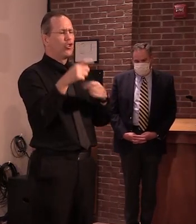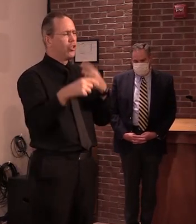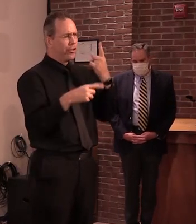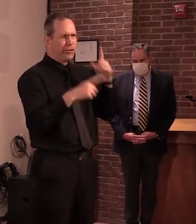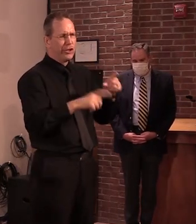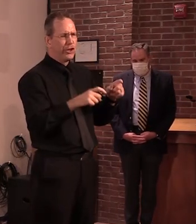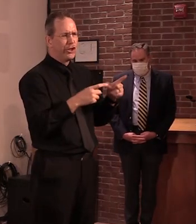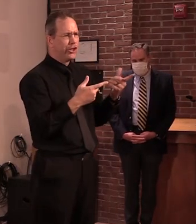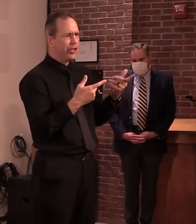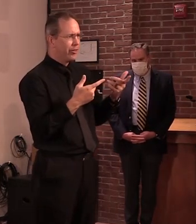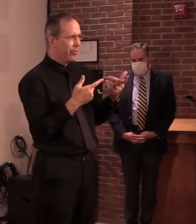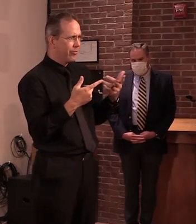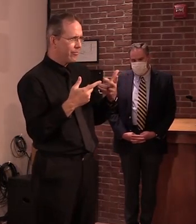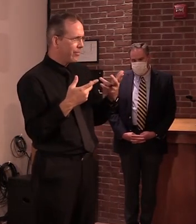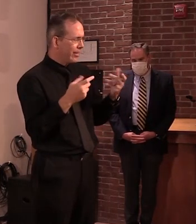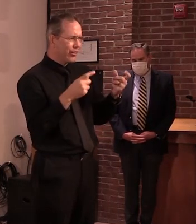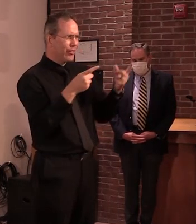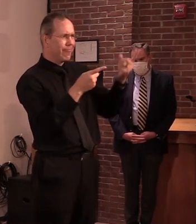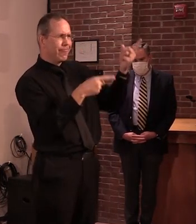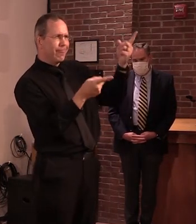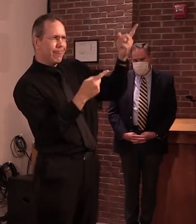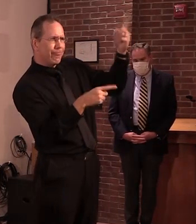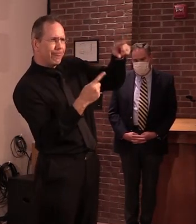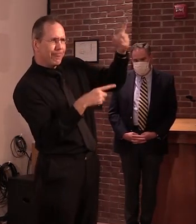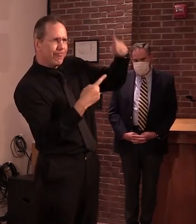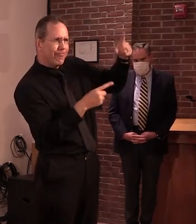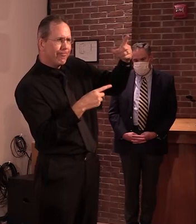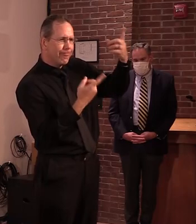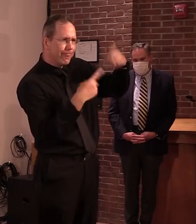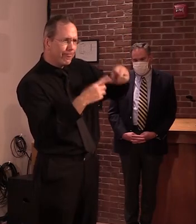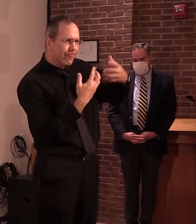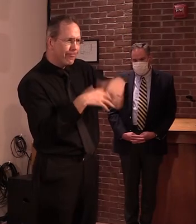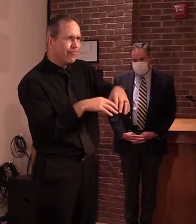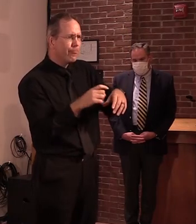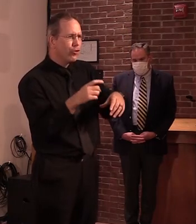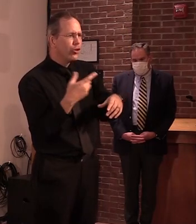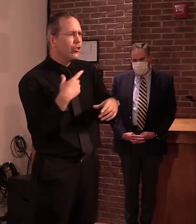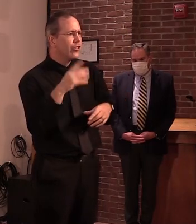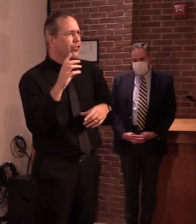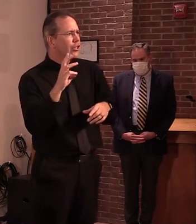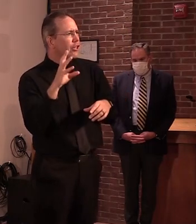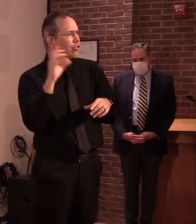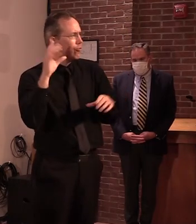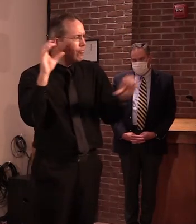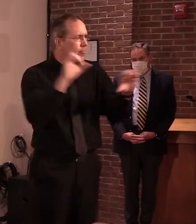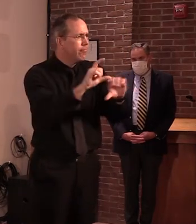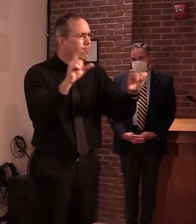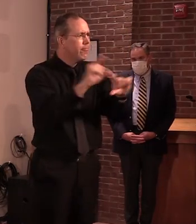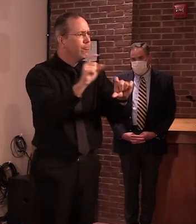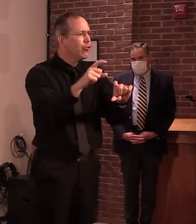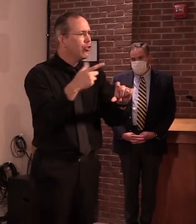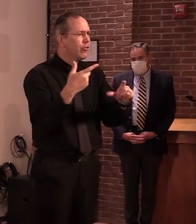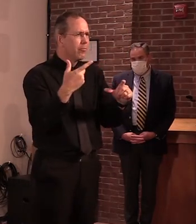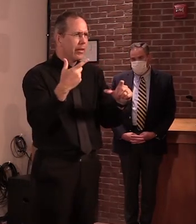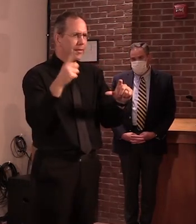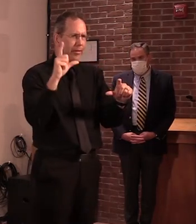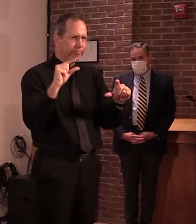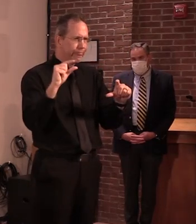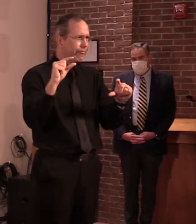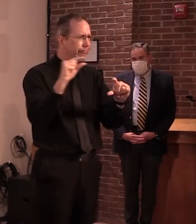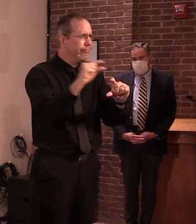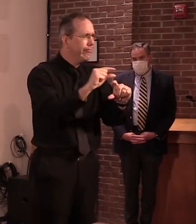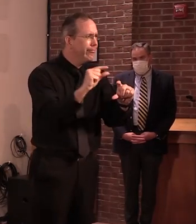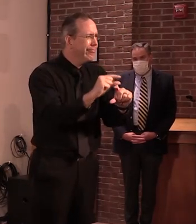somewhere between 200 and 600. But I think it is needed for many families, for many individuals, because this